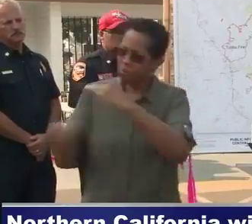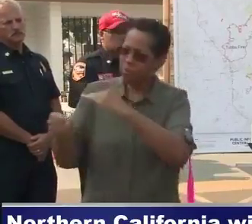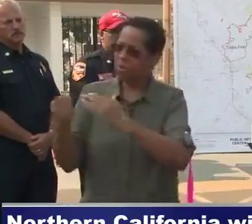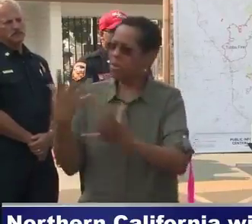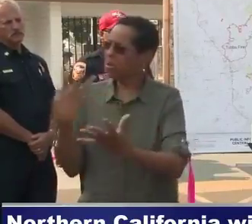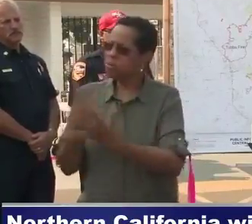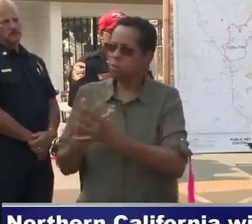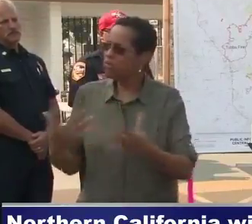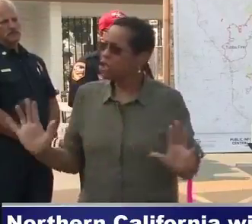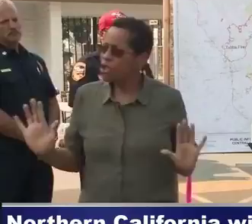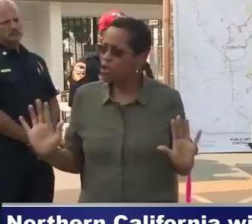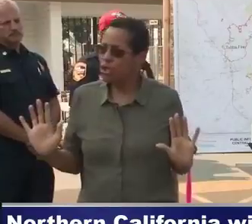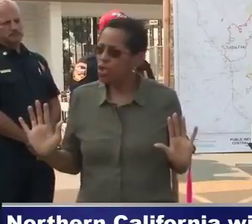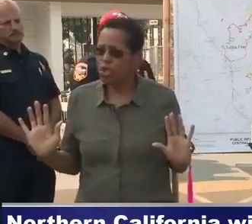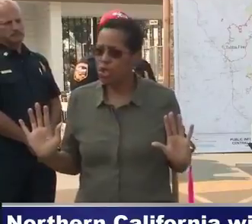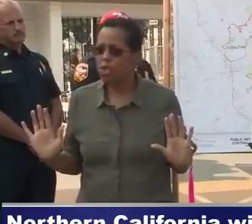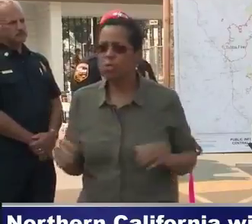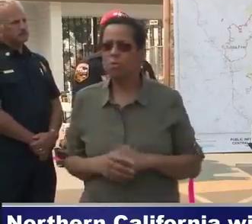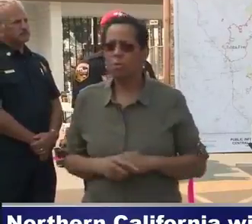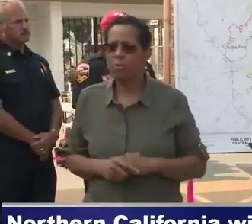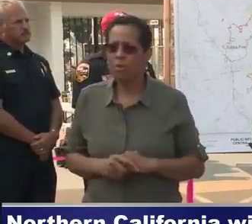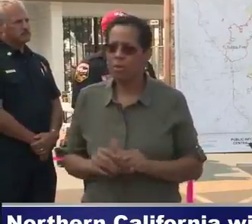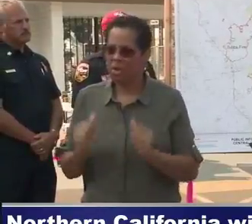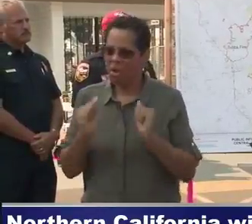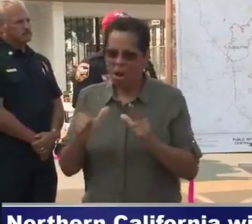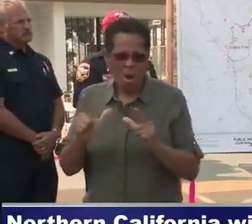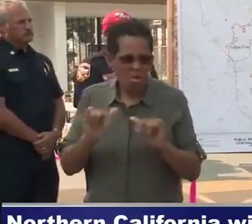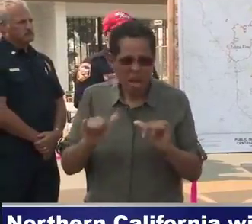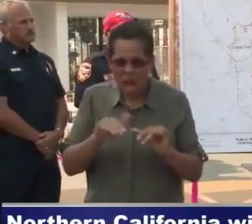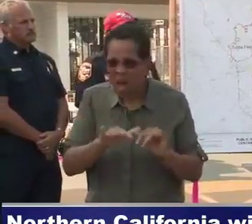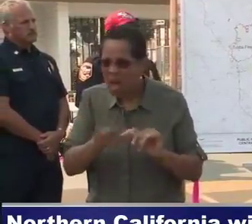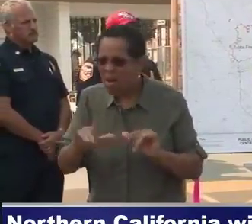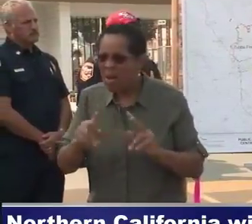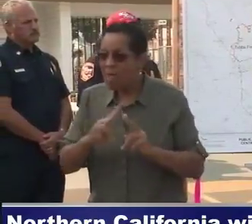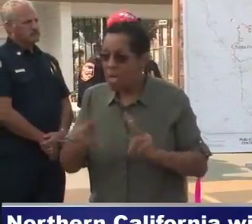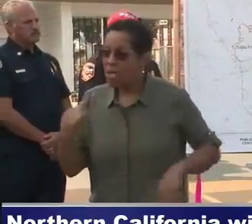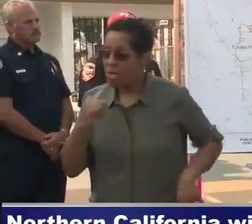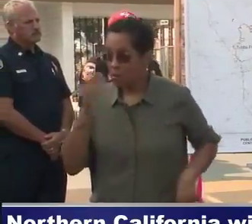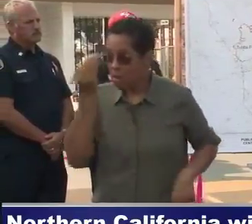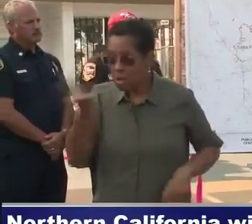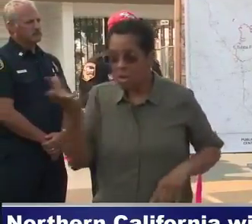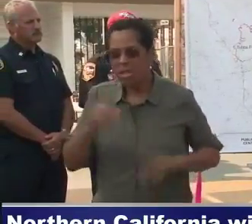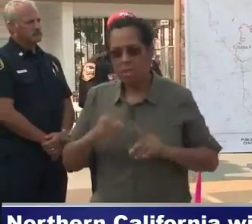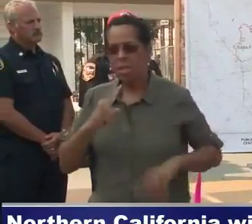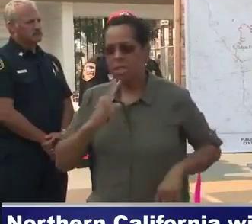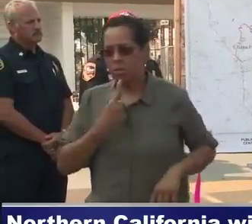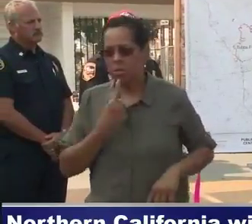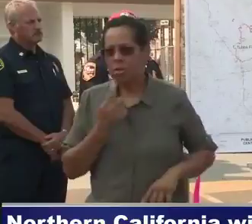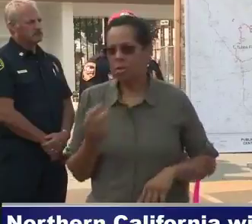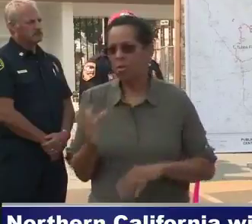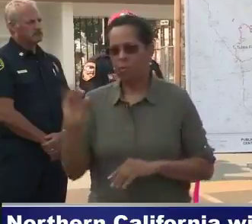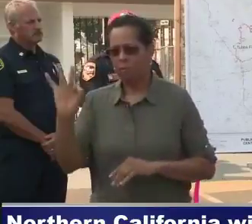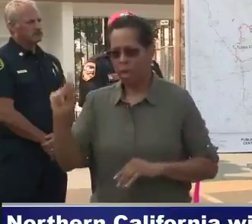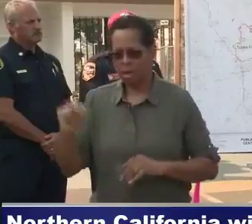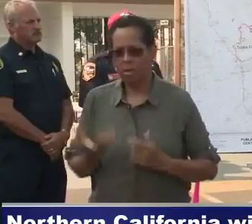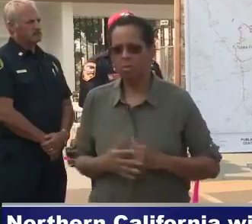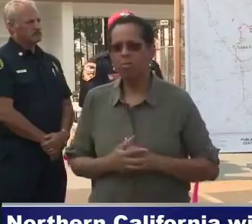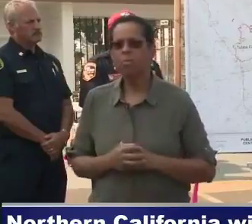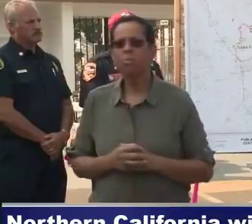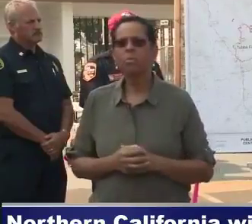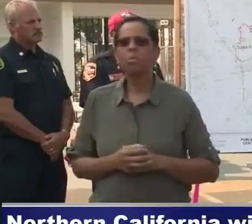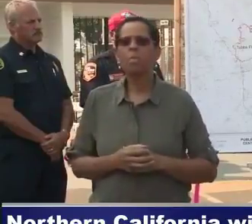of these allegations very, very seriously. The police and law enforcement and fire